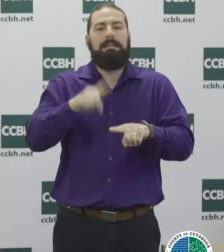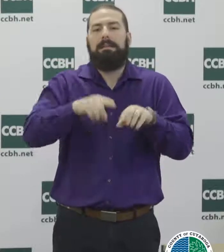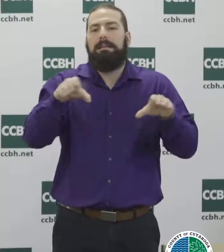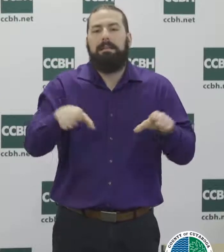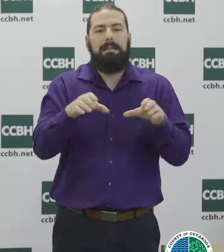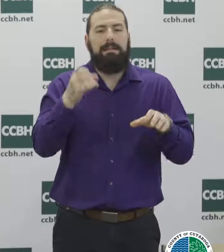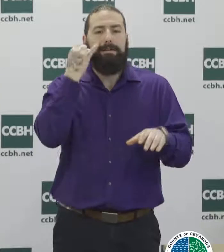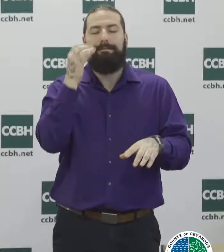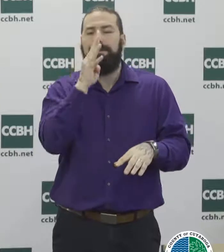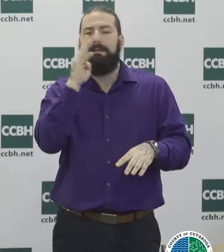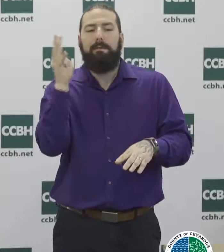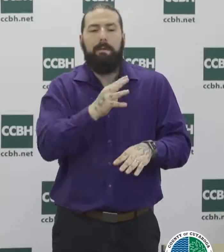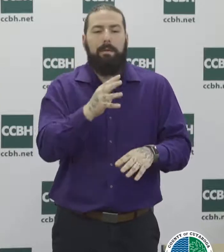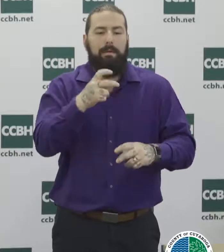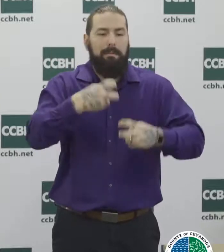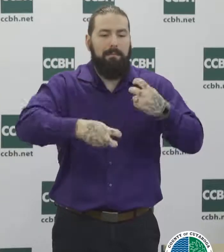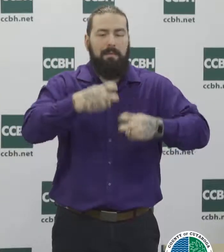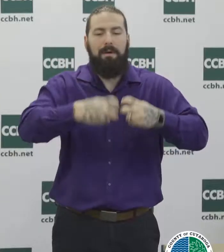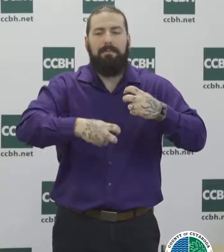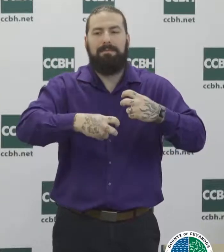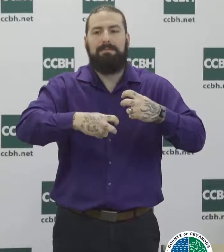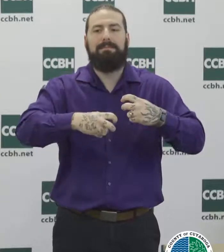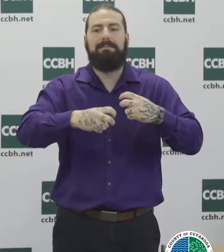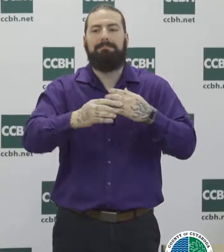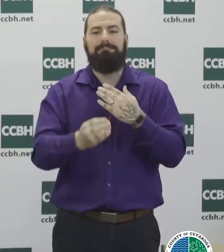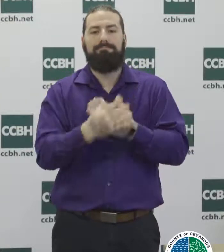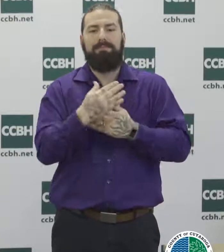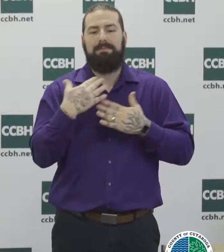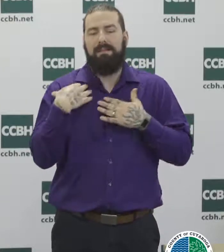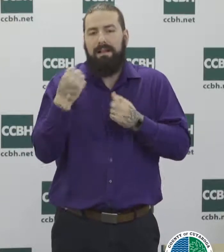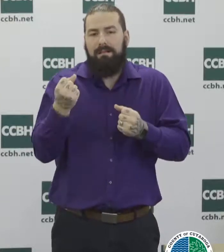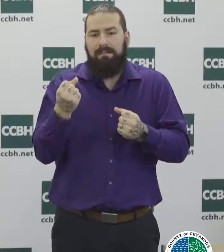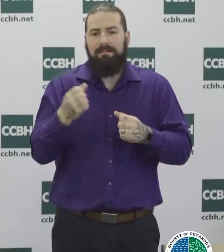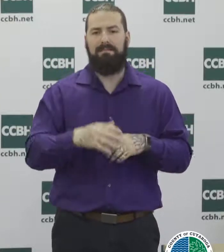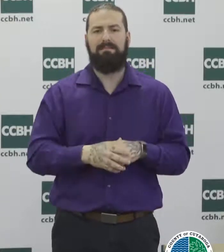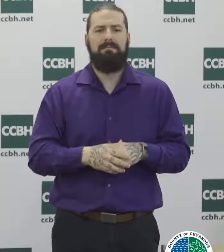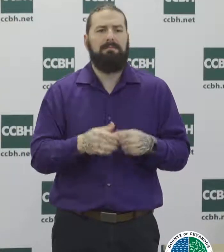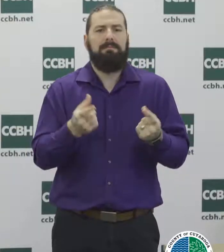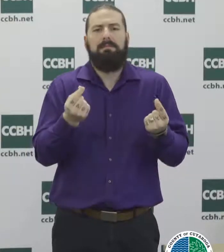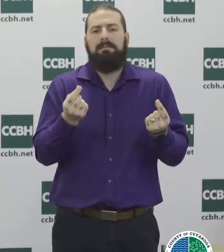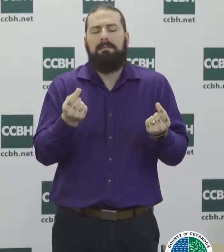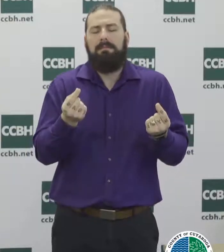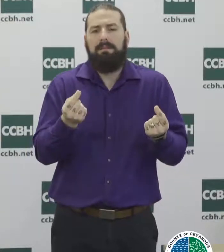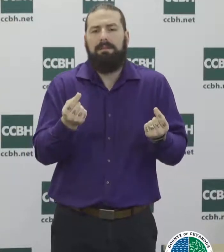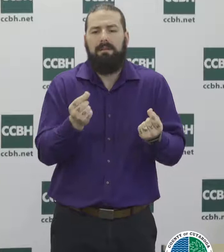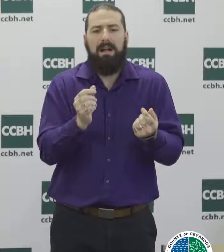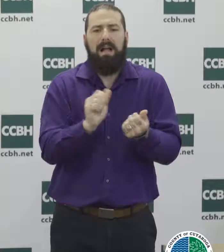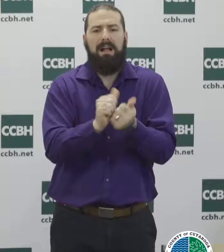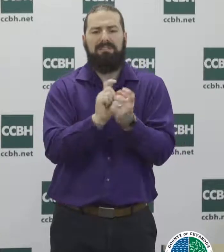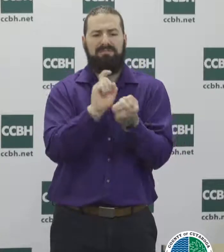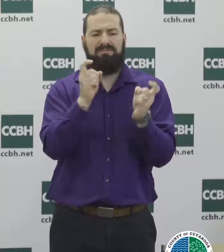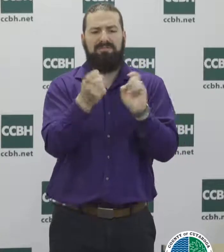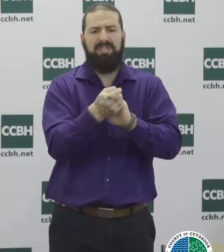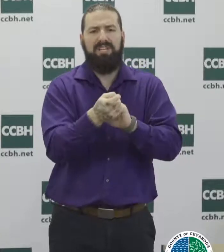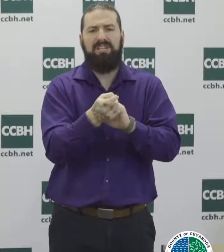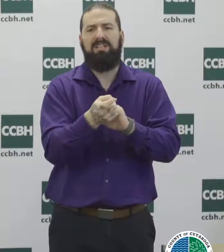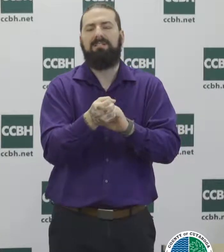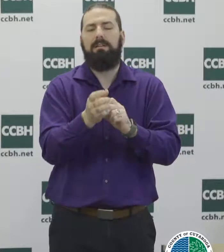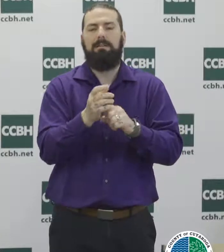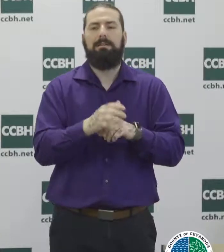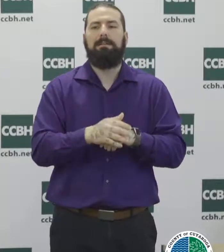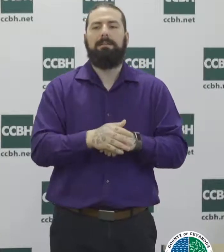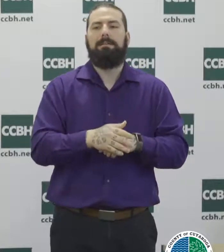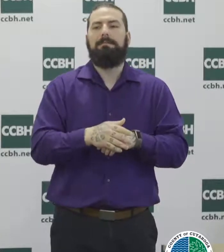health. So, what's the answer to address differences in health outcomes, such as chronic disease,